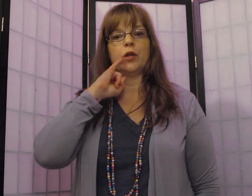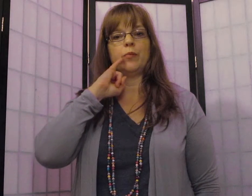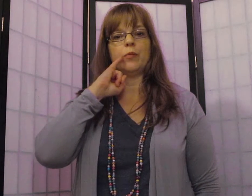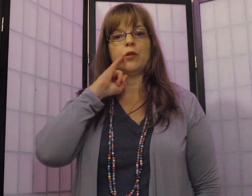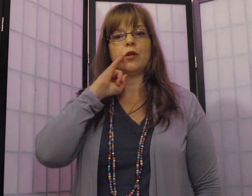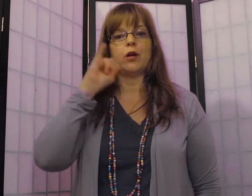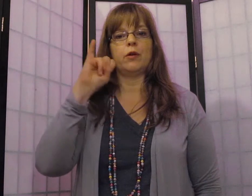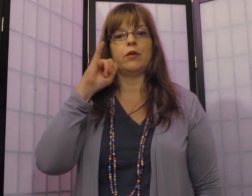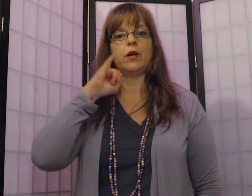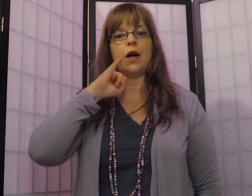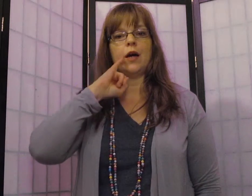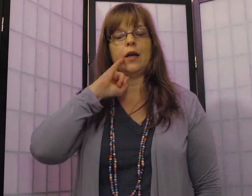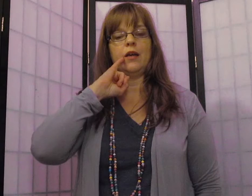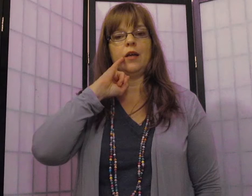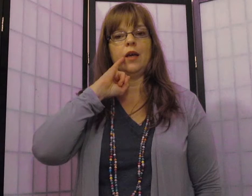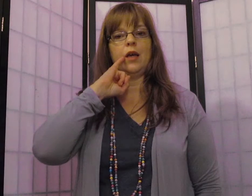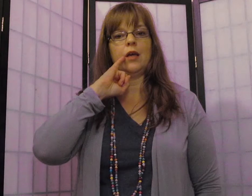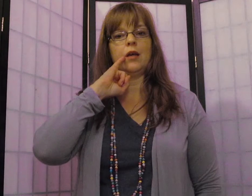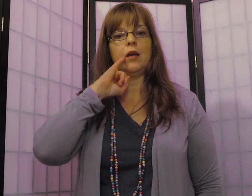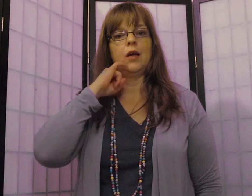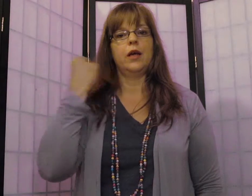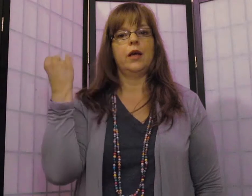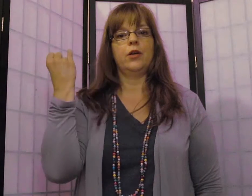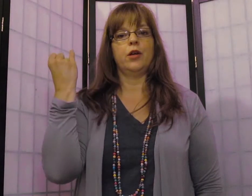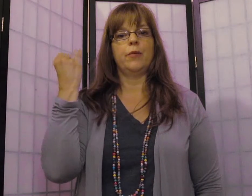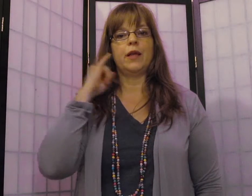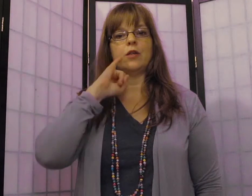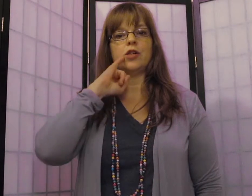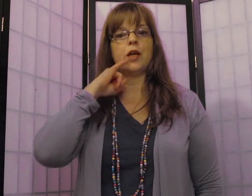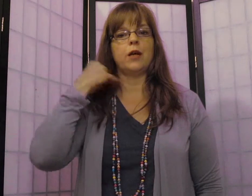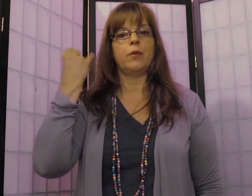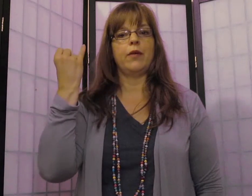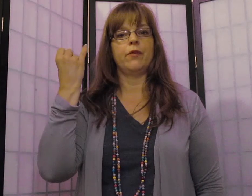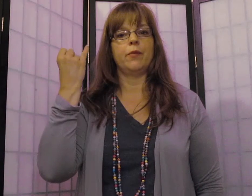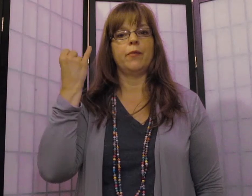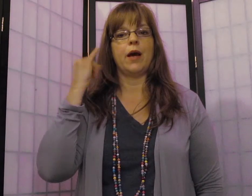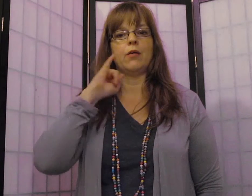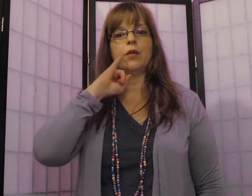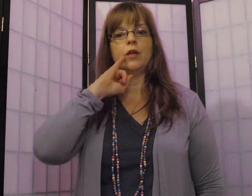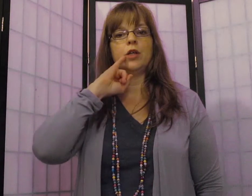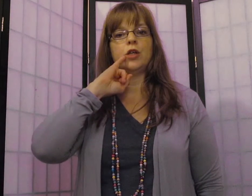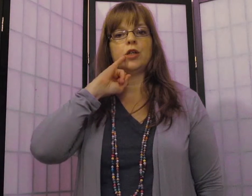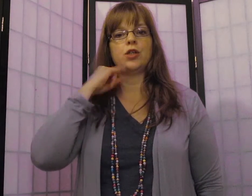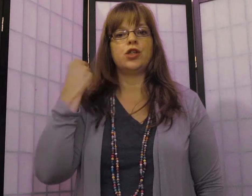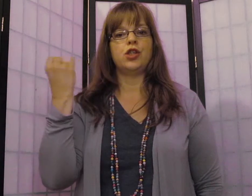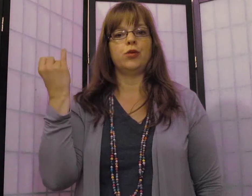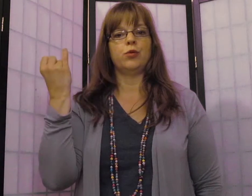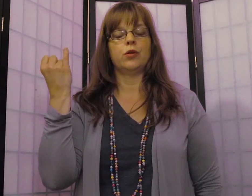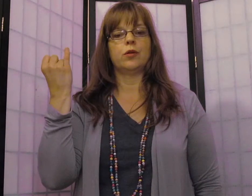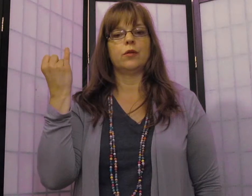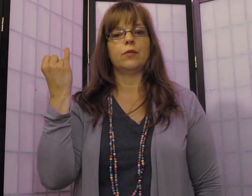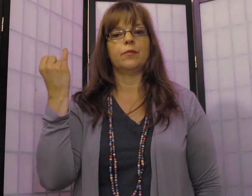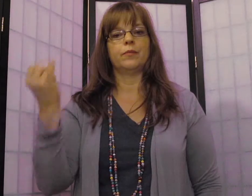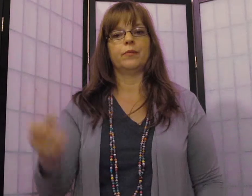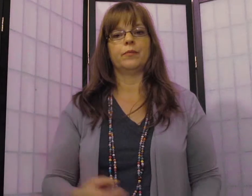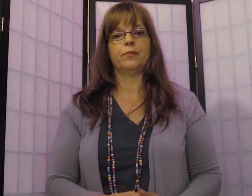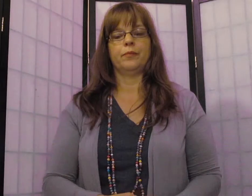to start with your I hand, and you're going to make the J away from your mouth. Juice.